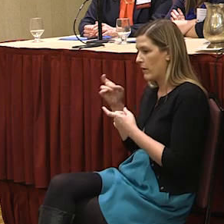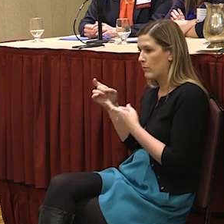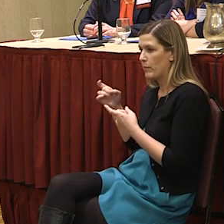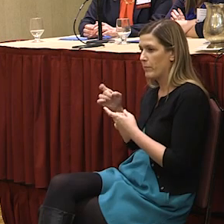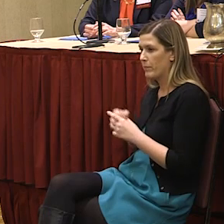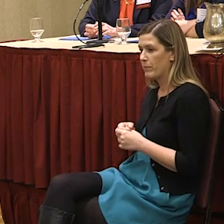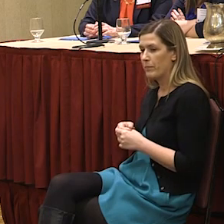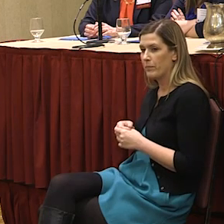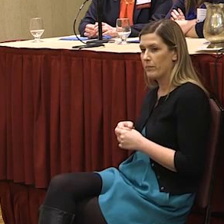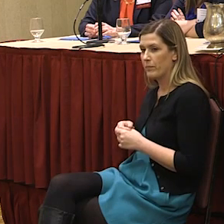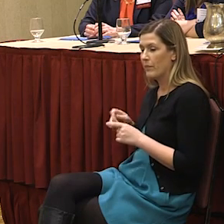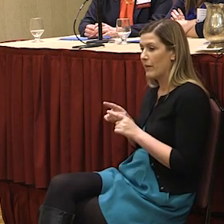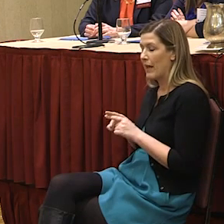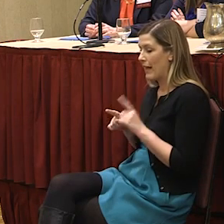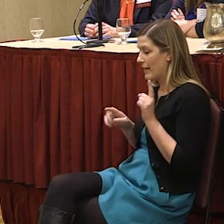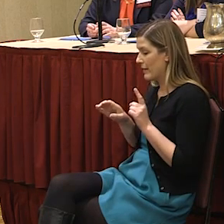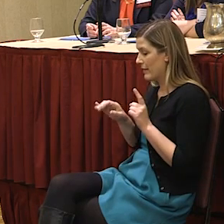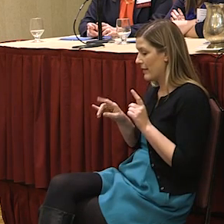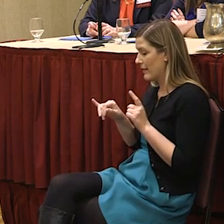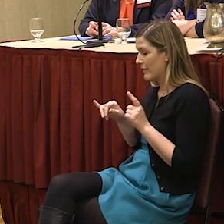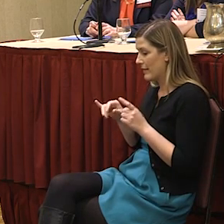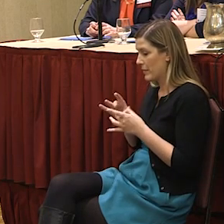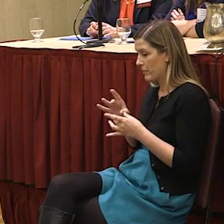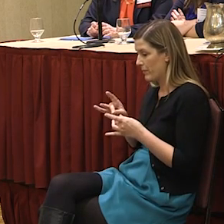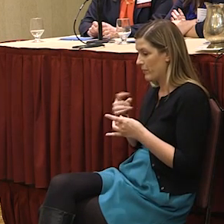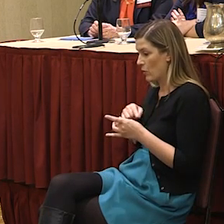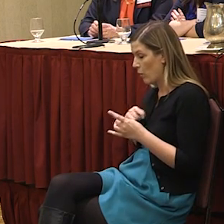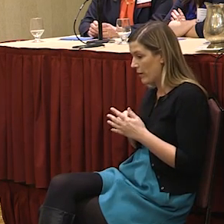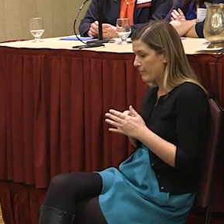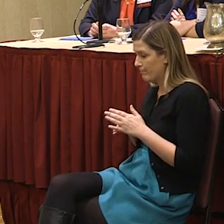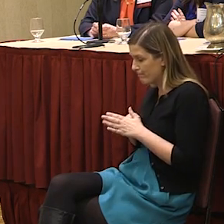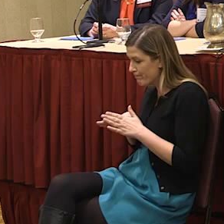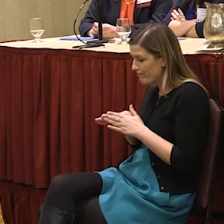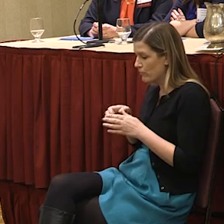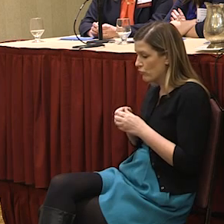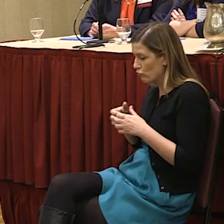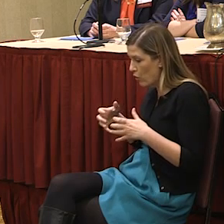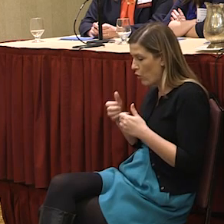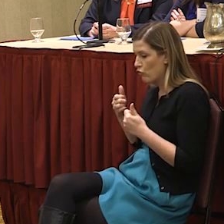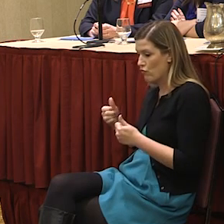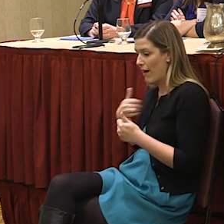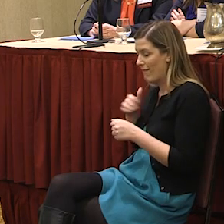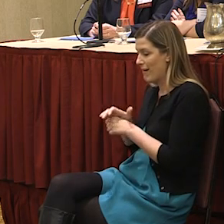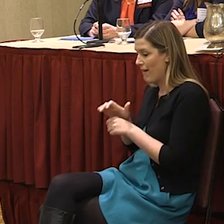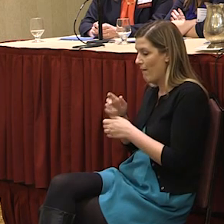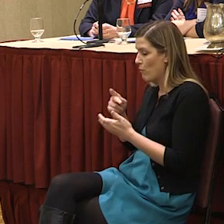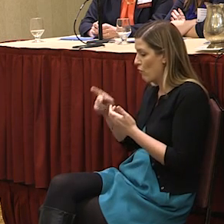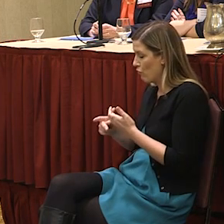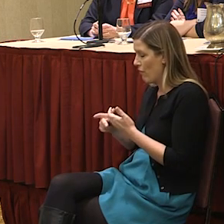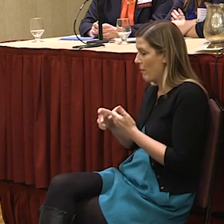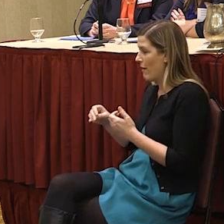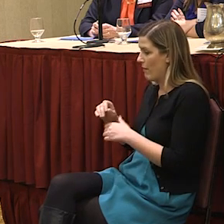But as Cindy said, we're ramping up, so there's enough product, which means programs, and they're